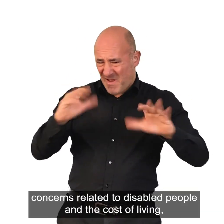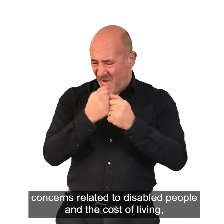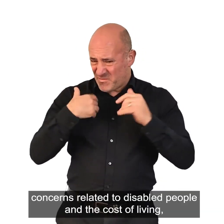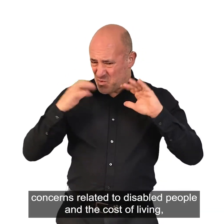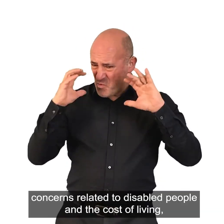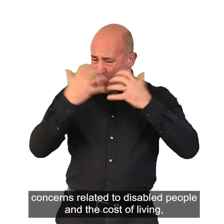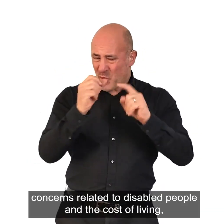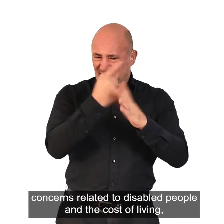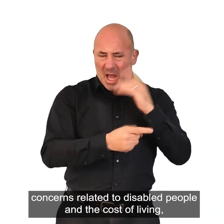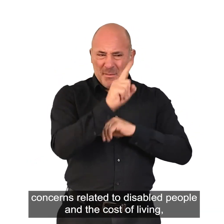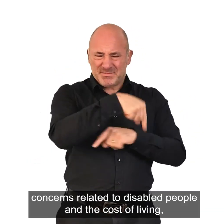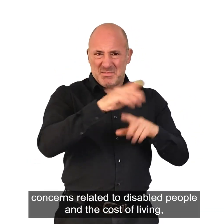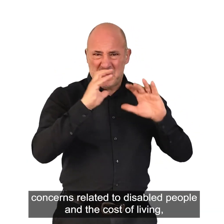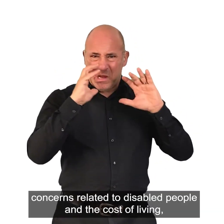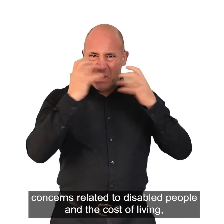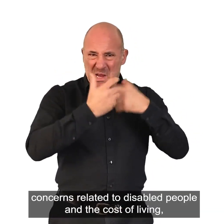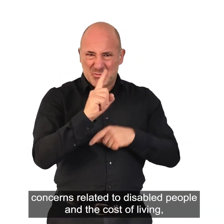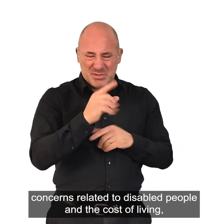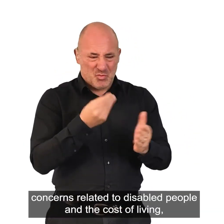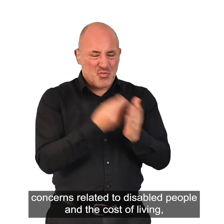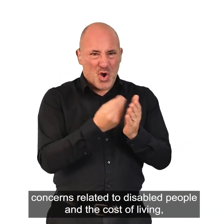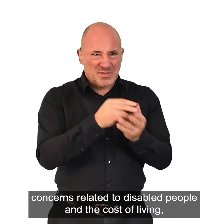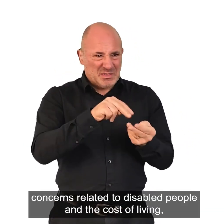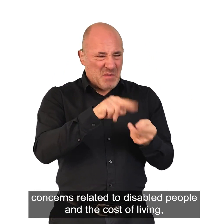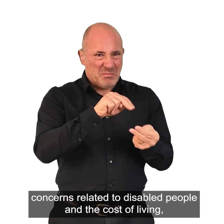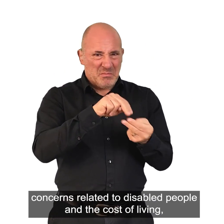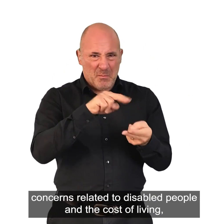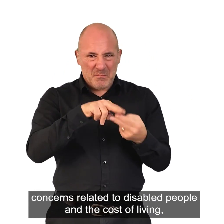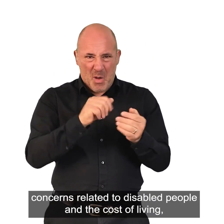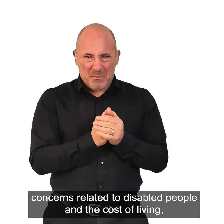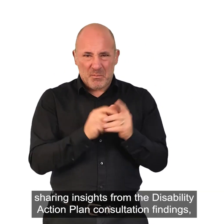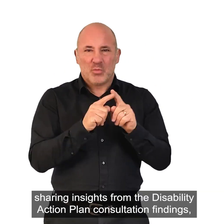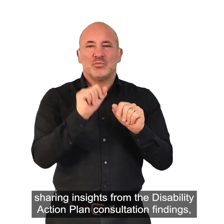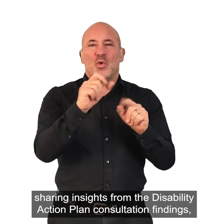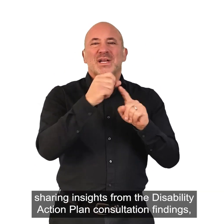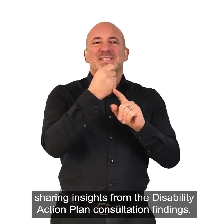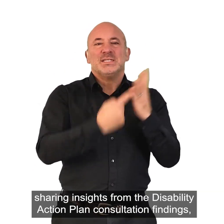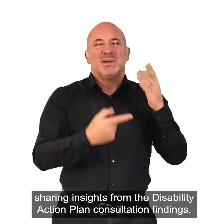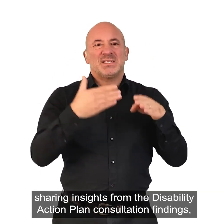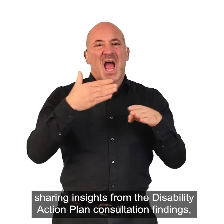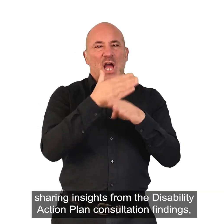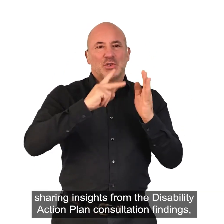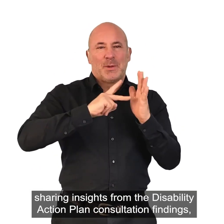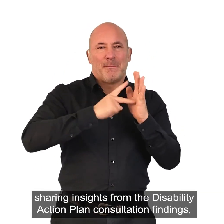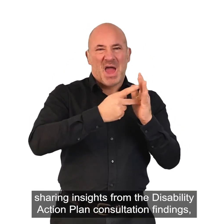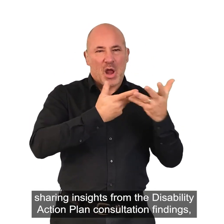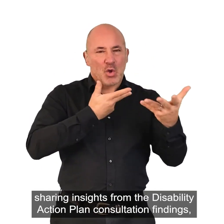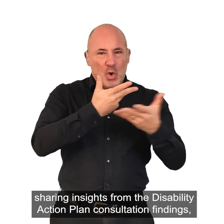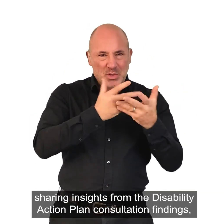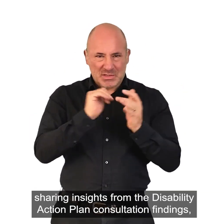concerns related to disabled people and the cost of living, sharing insights from the Disability Action Plan